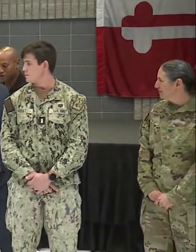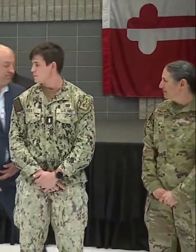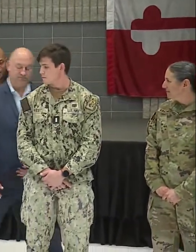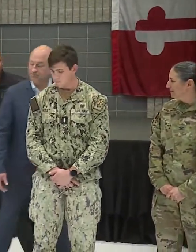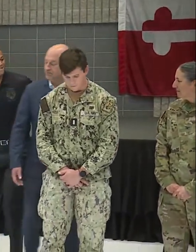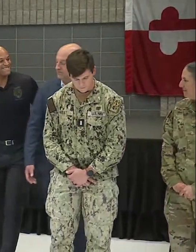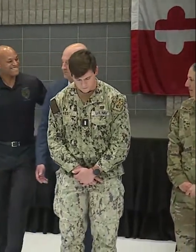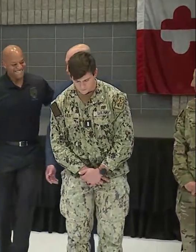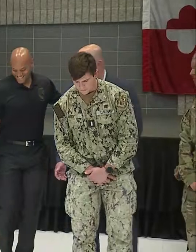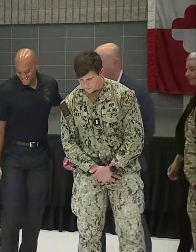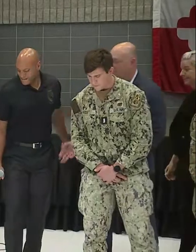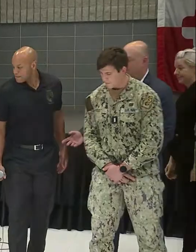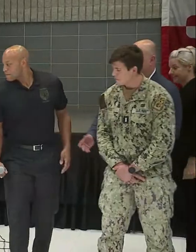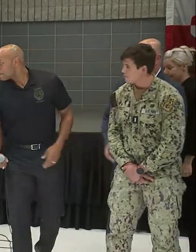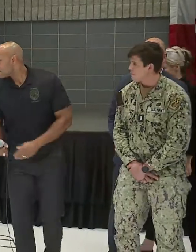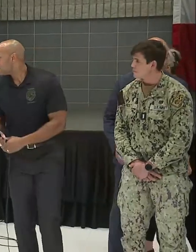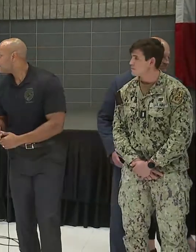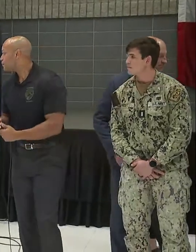Thank you.